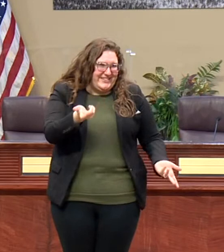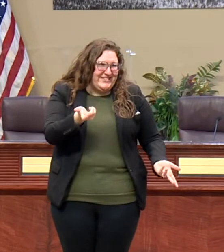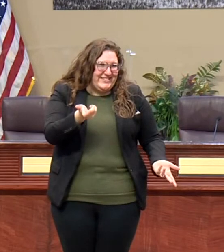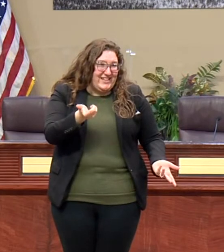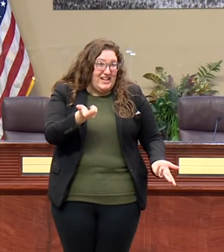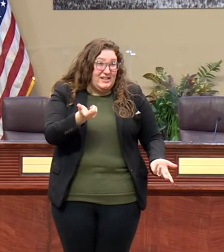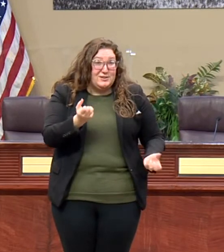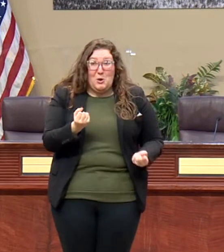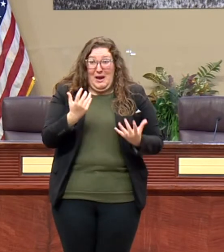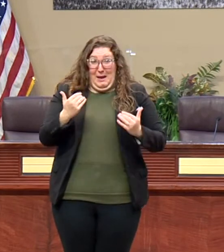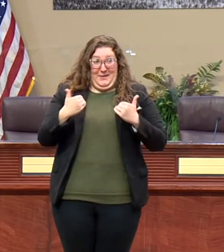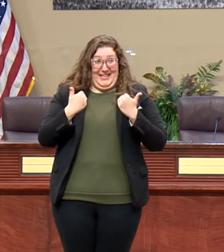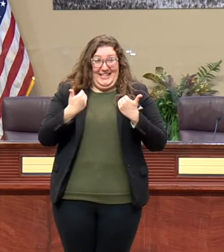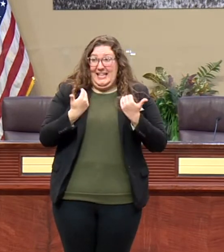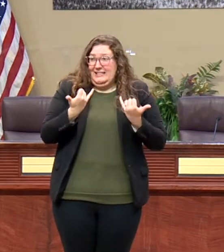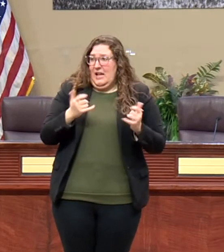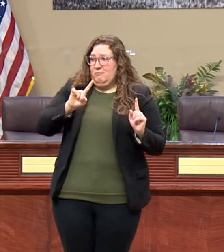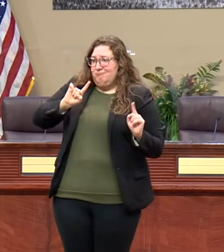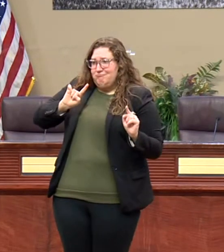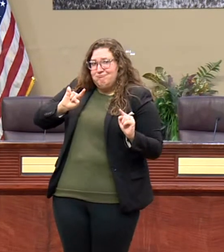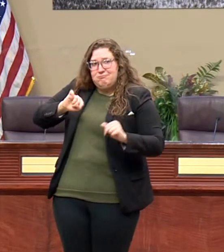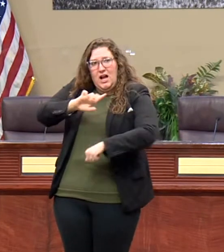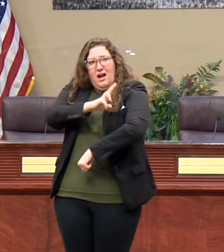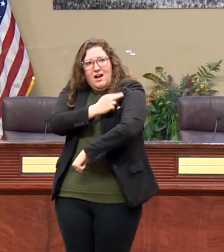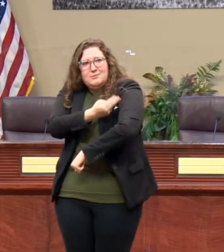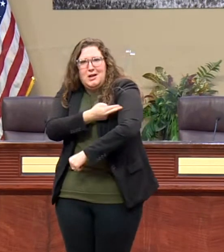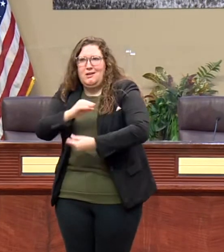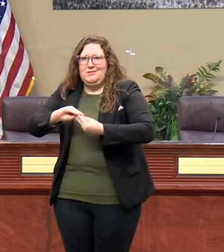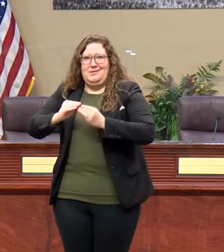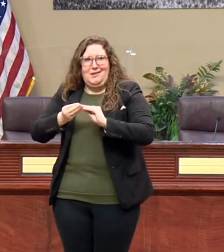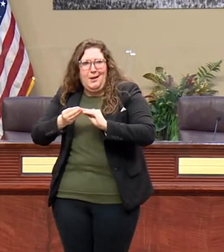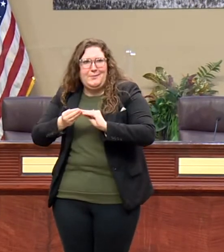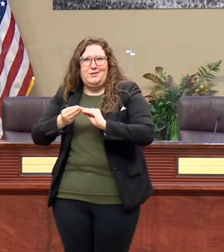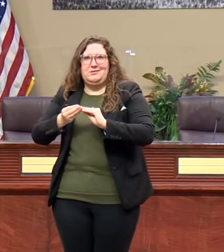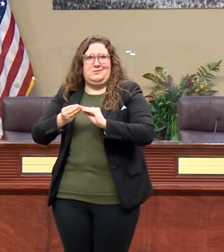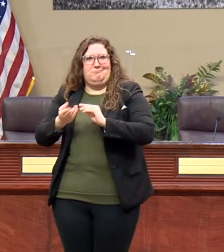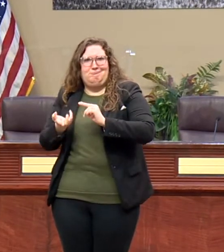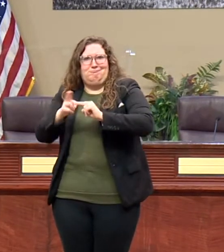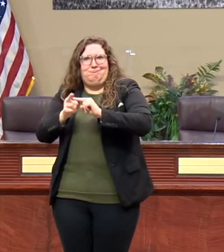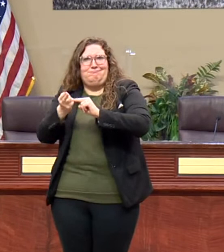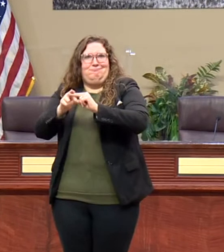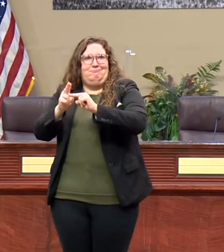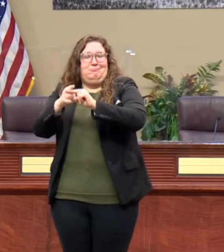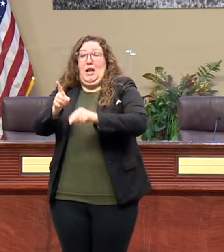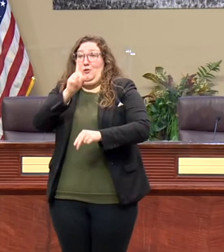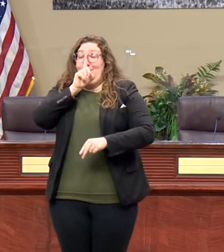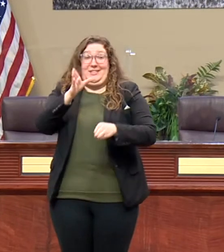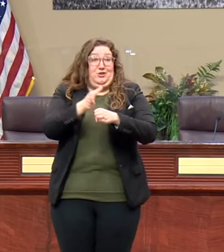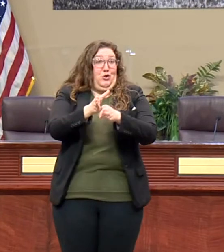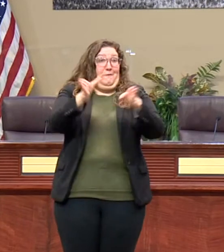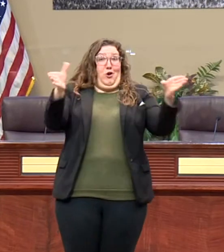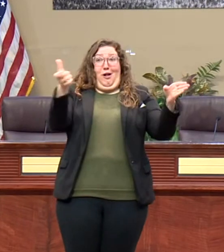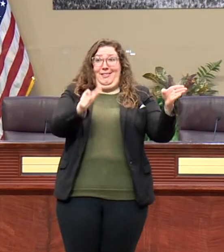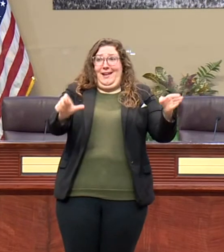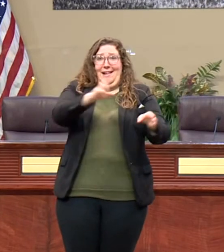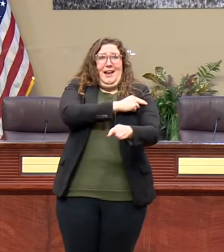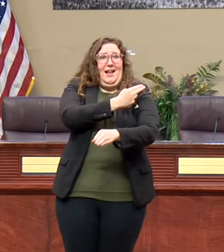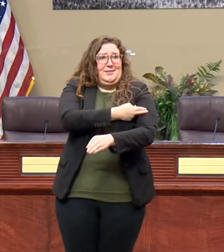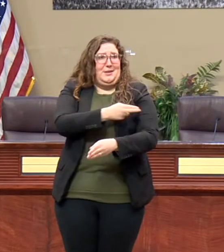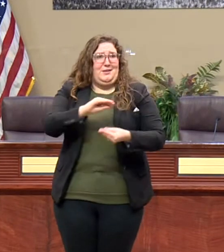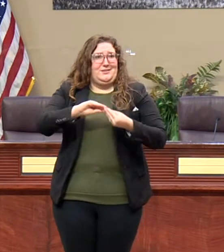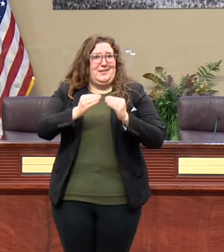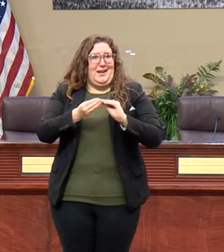pediatric hospitalizations and hospitalizations in general due to COVID that we've seen is basically, it's